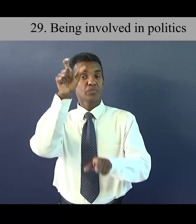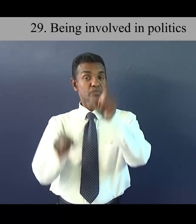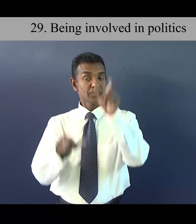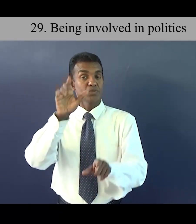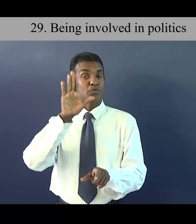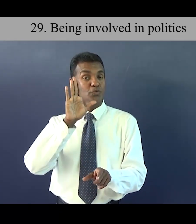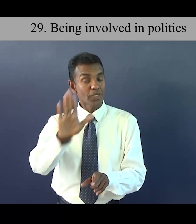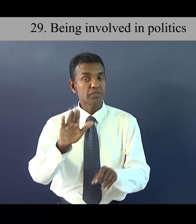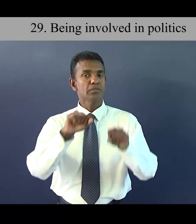disabled people.